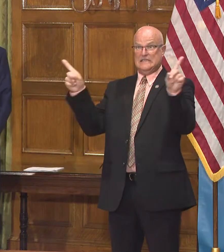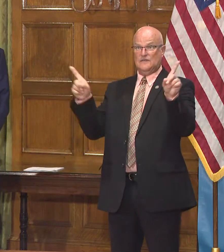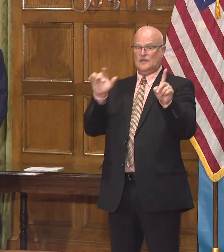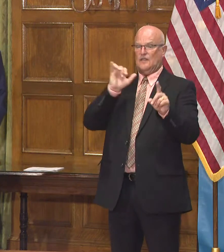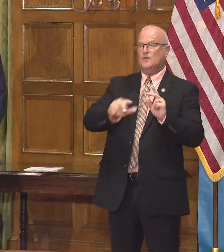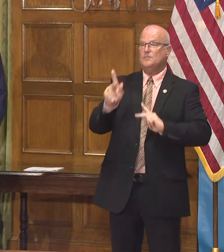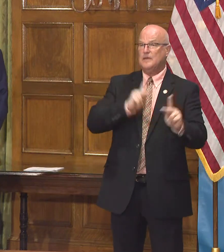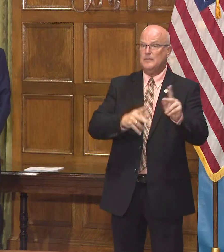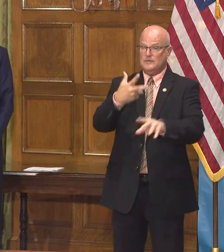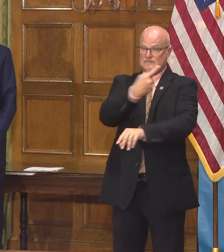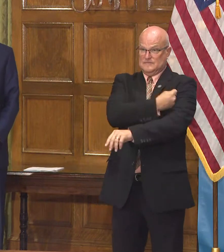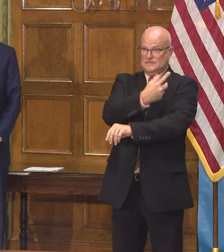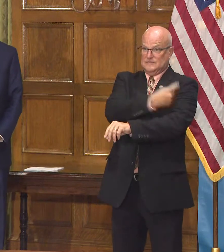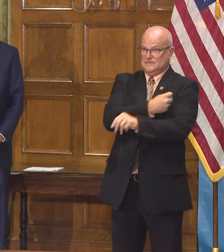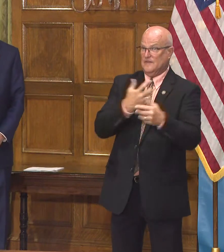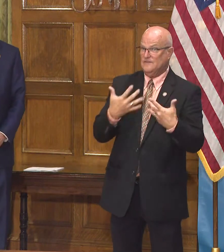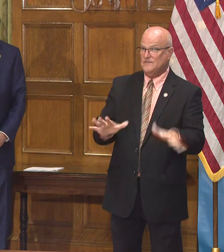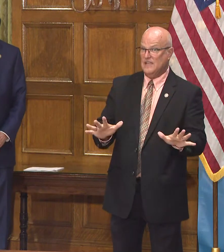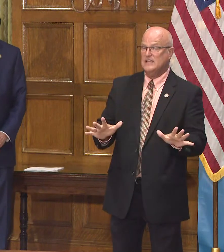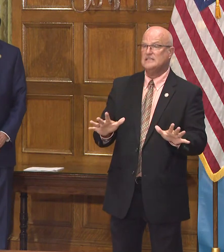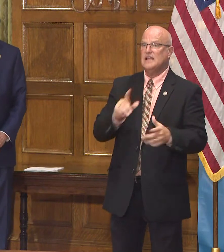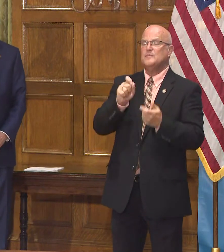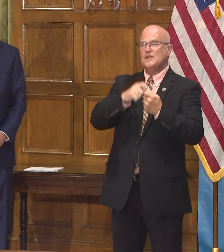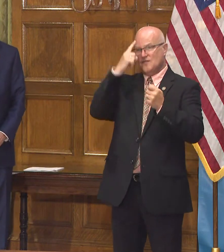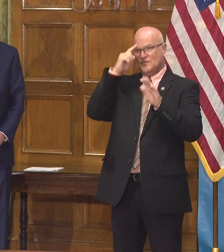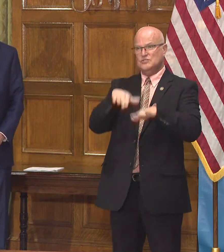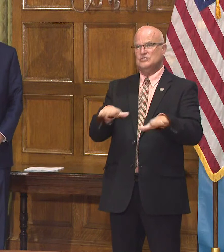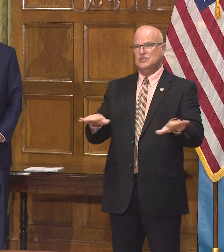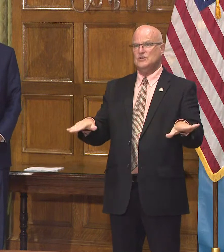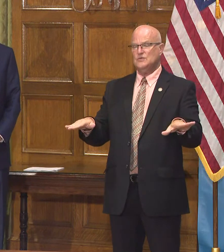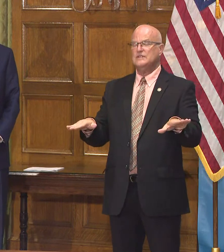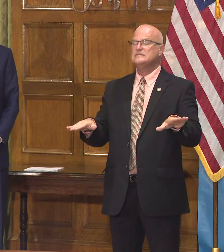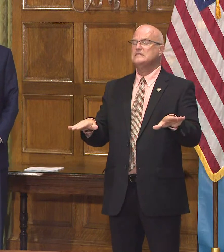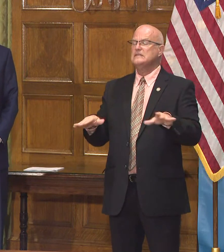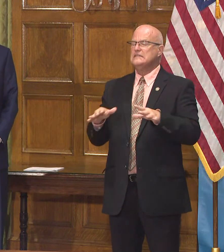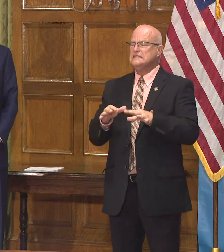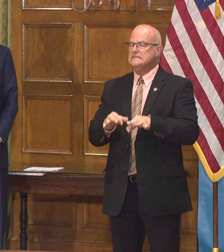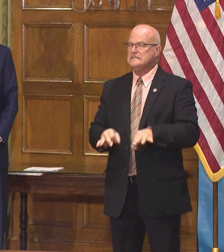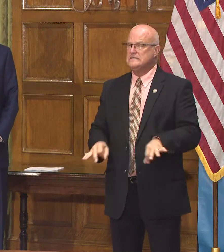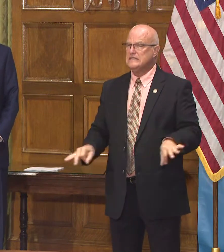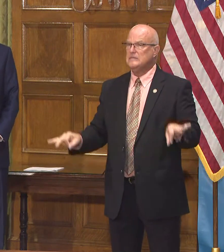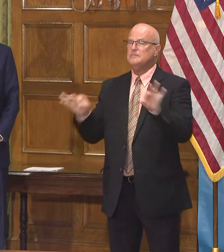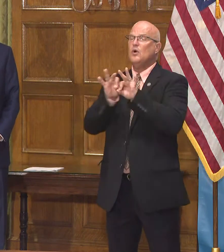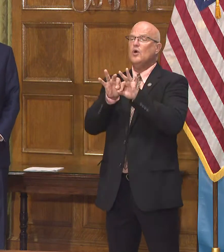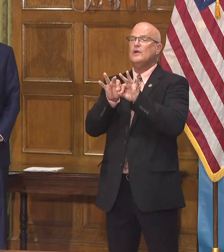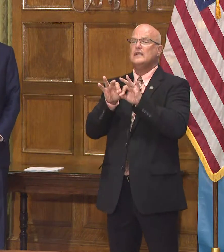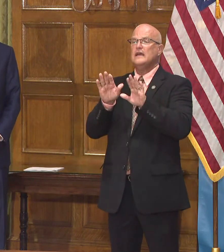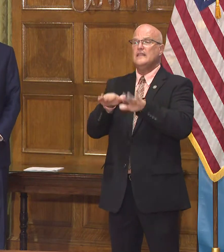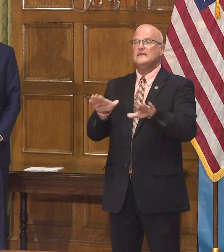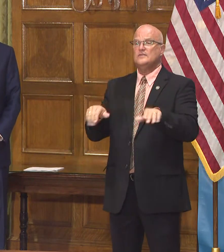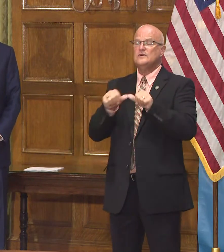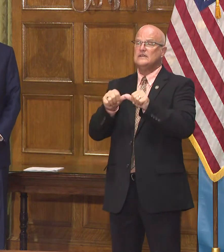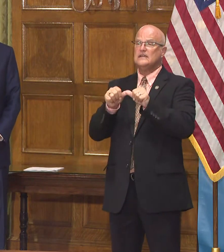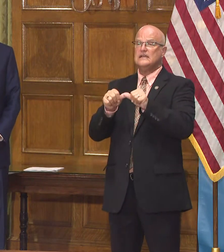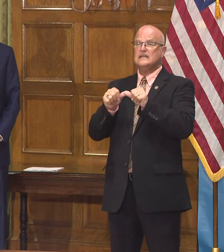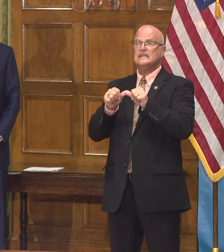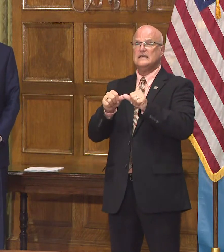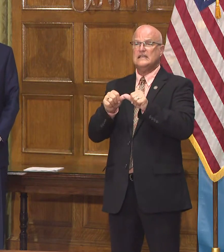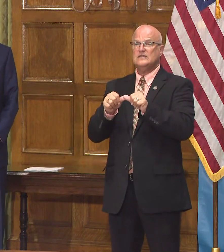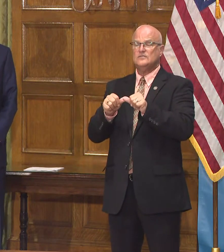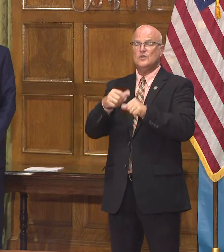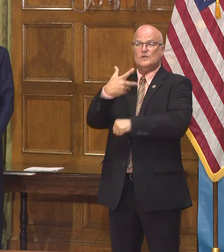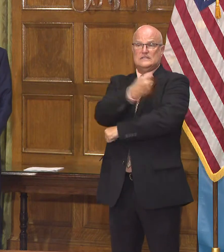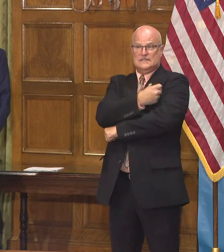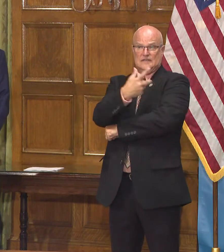those individuals that are receiving the vaccine, in particular for children. So it is very important that these children continue to